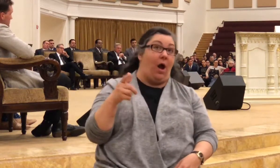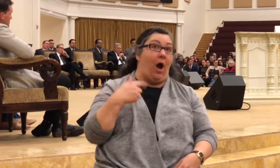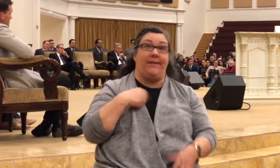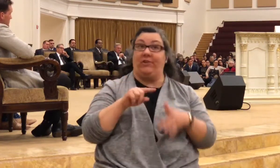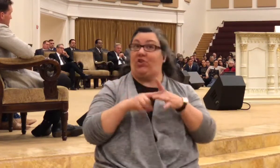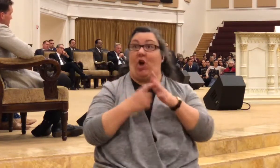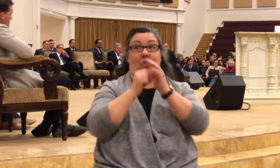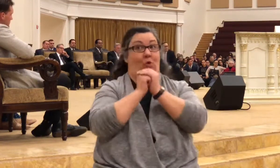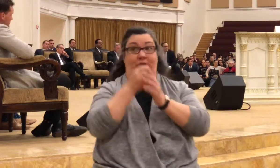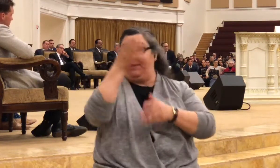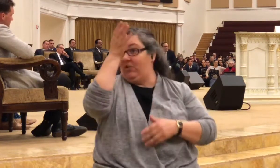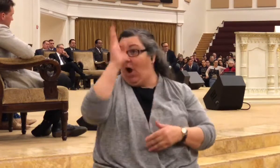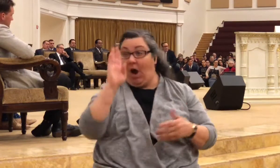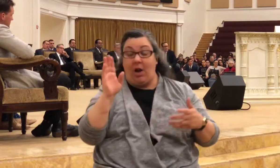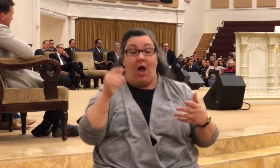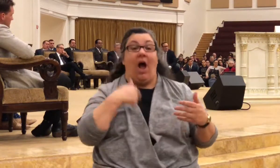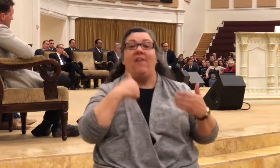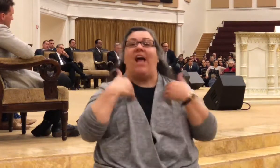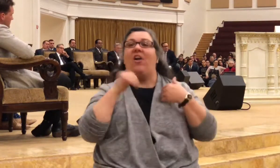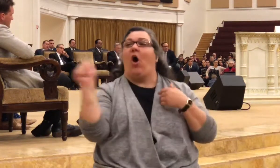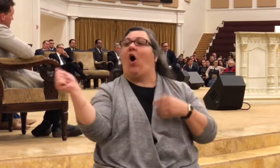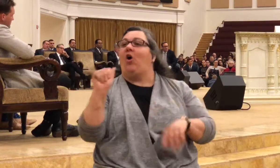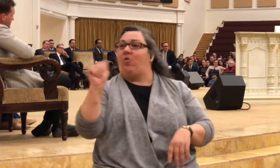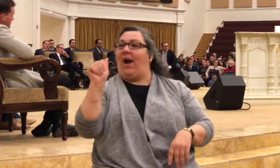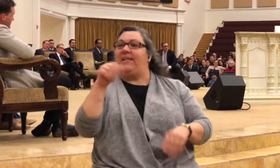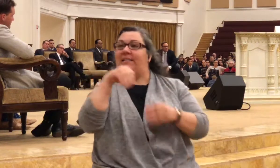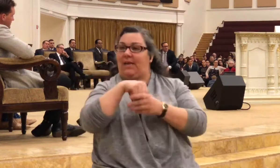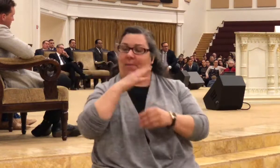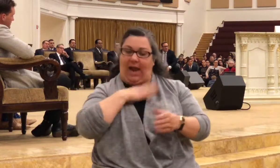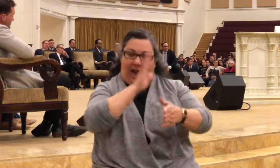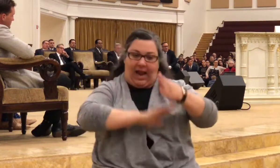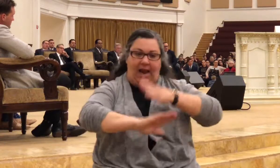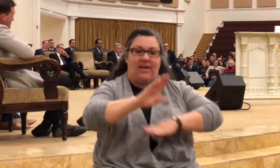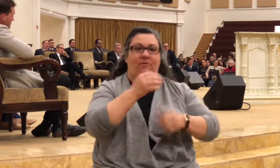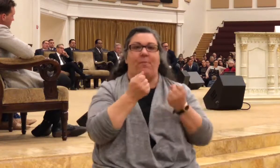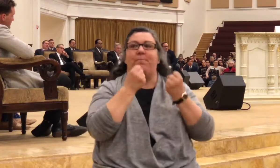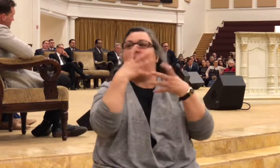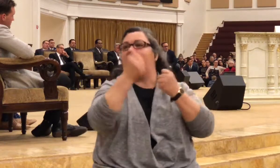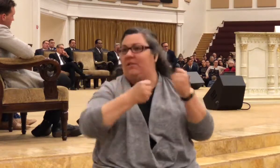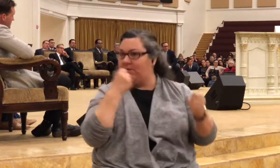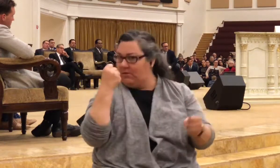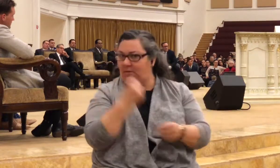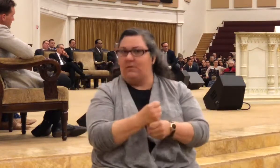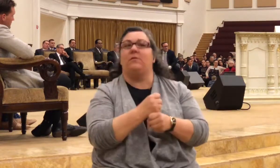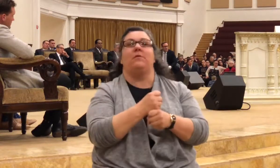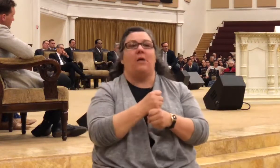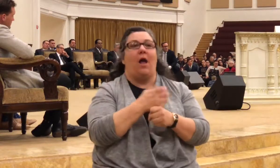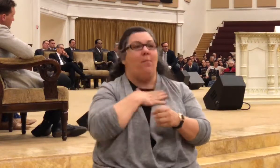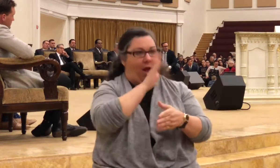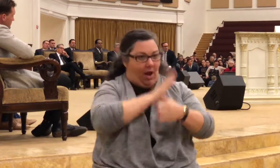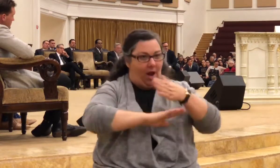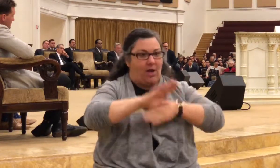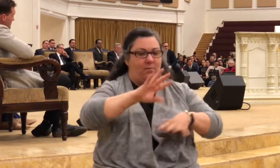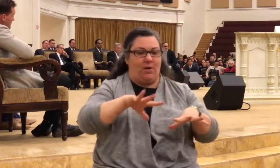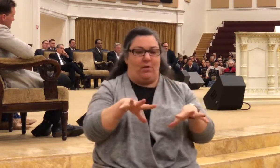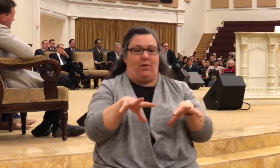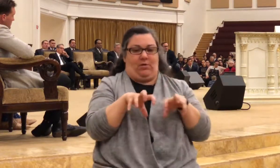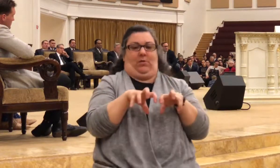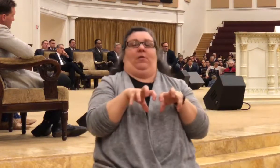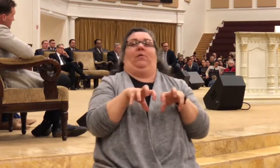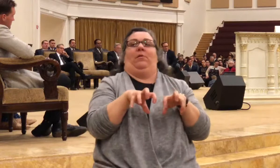worship God. And she said, I've had arthritis in my hands for years. She said, my hands have been